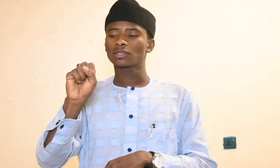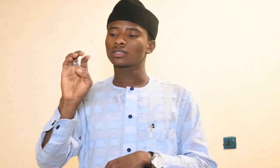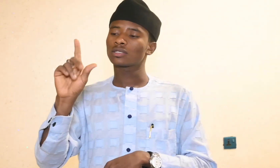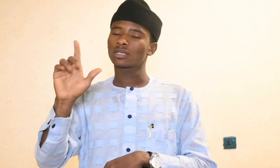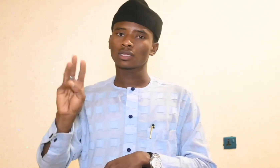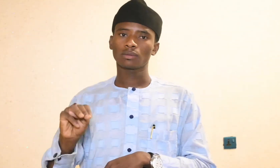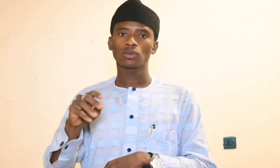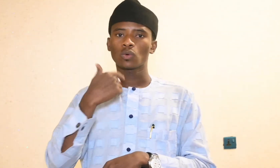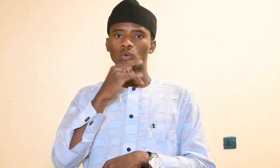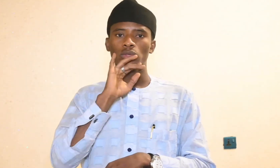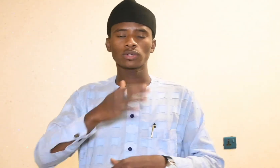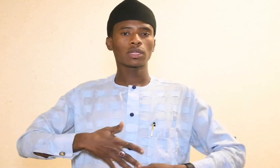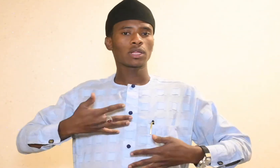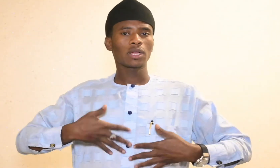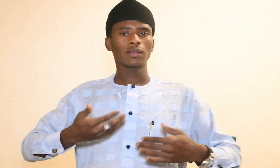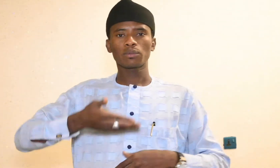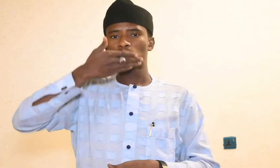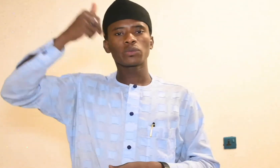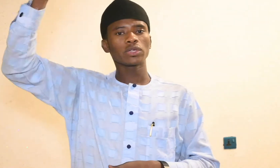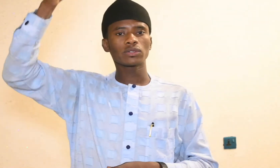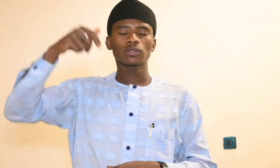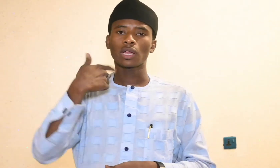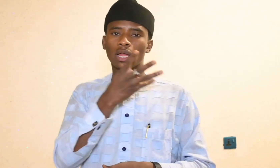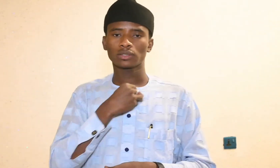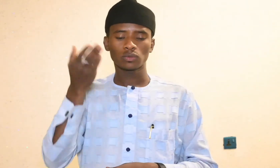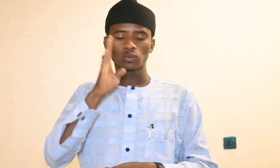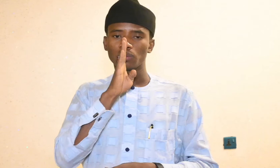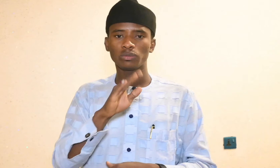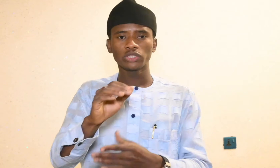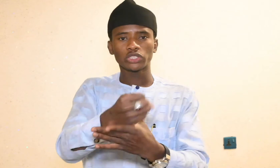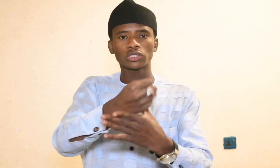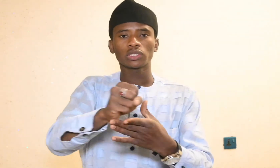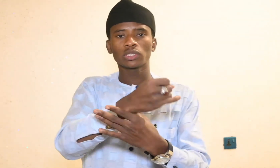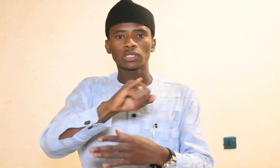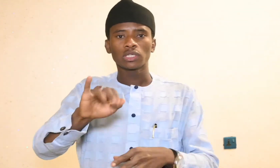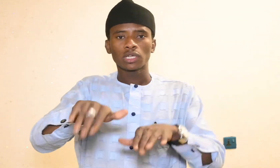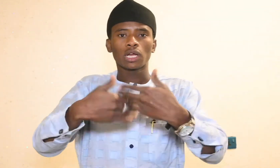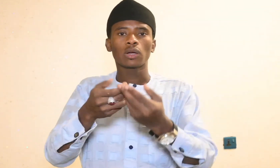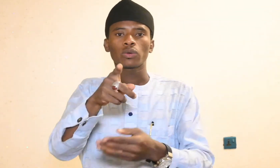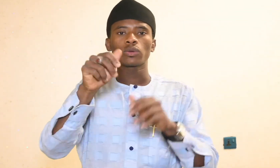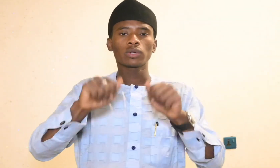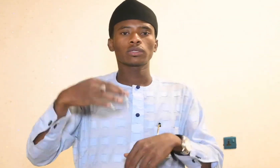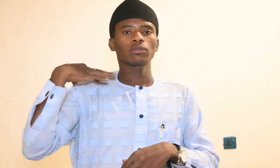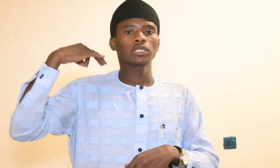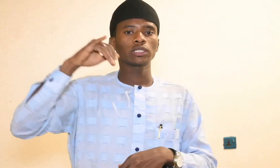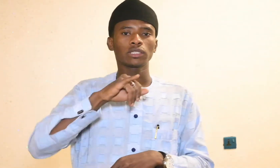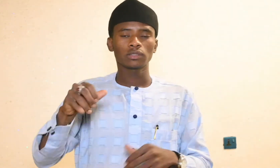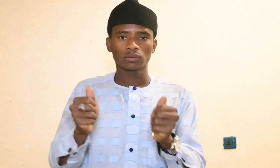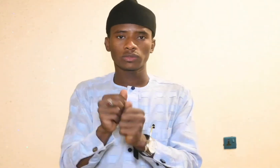the Happiest HR, and he will be sharing how you can volunteer with an NGO. Do you